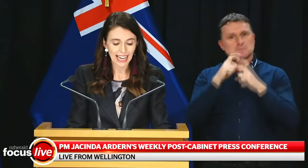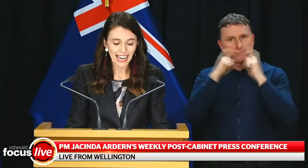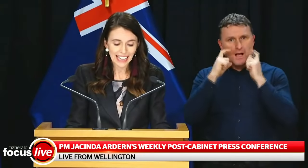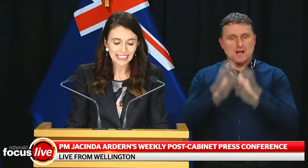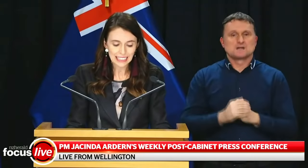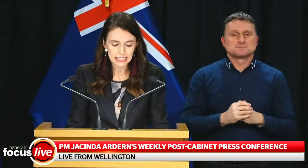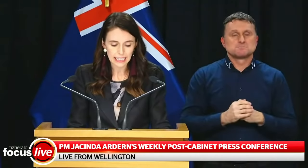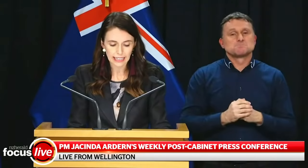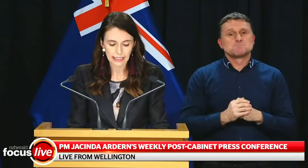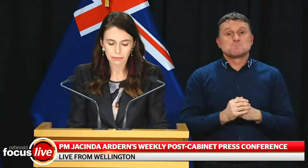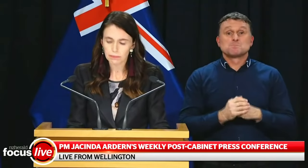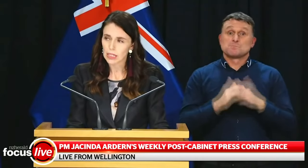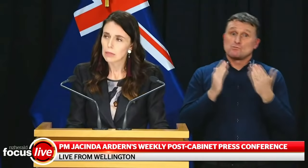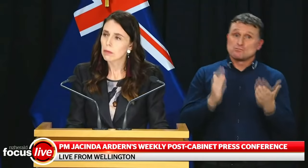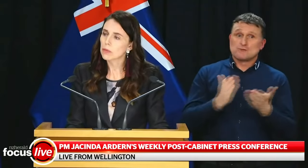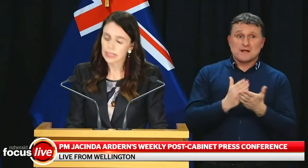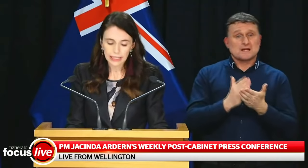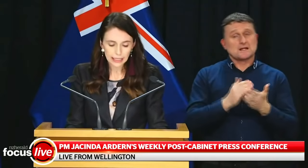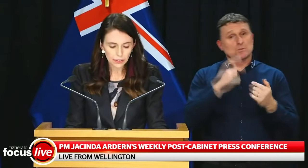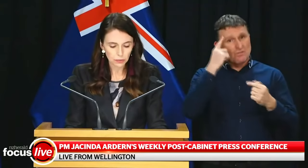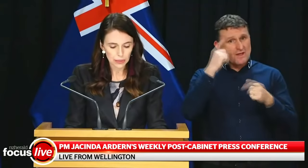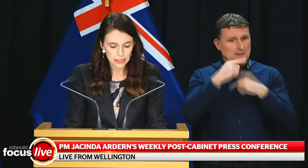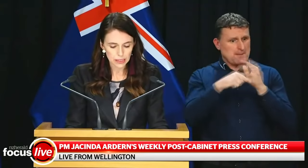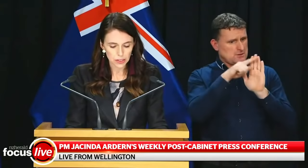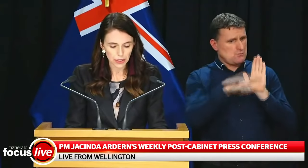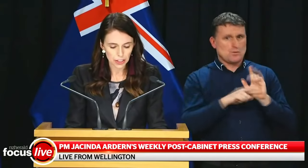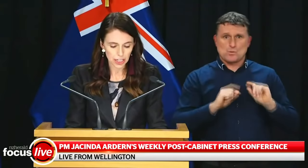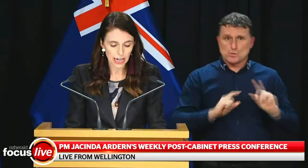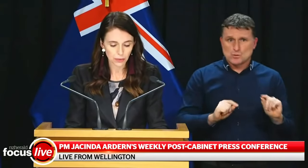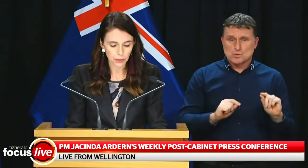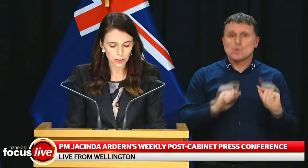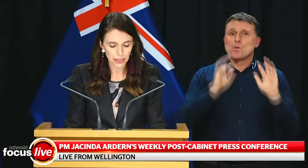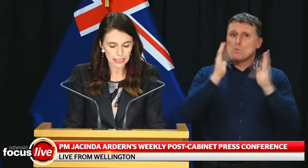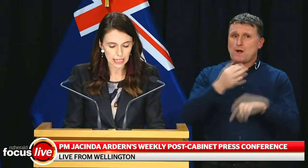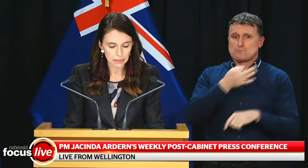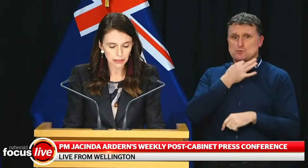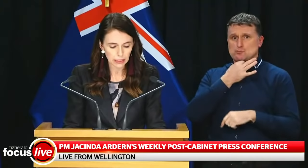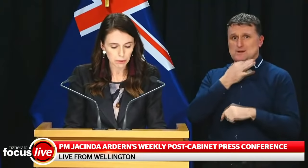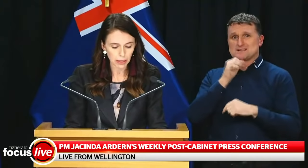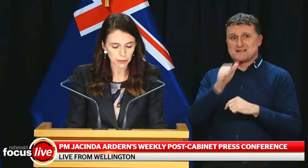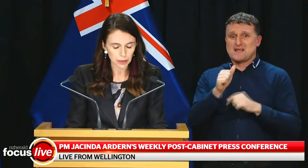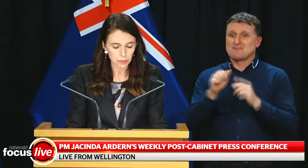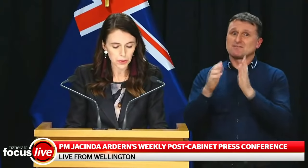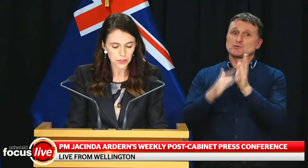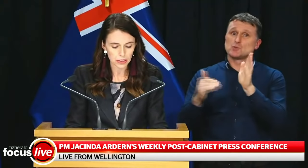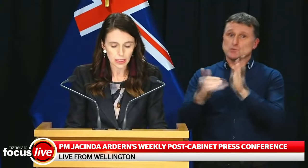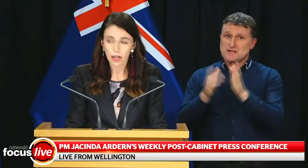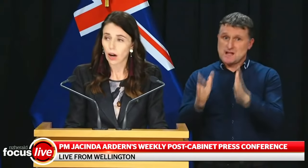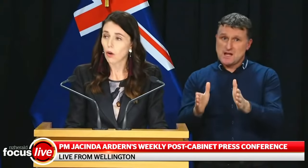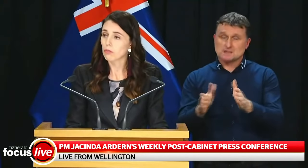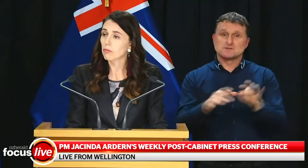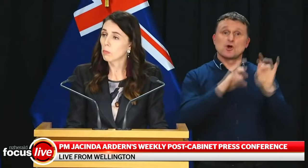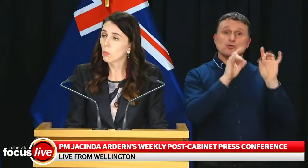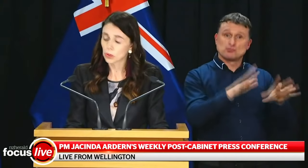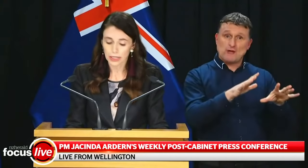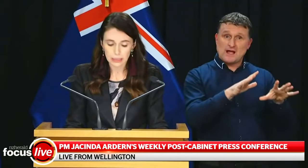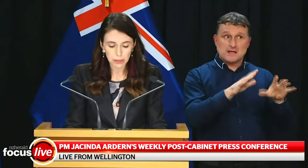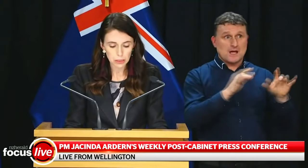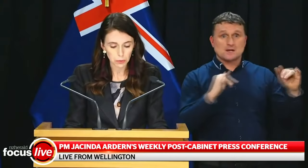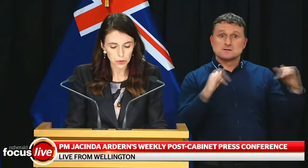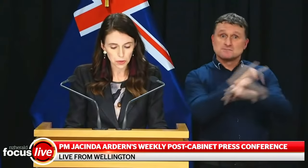possible unless needed. But with the inherent risks associated with the Trans-Tasman, combined with the emergence of